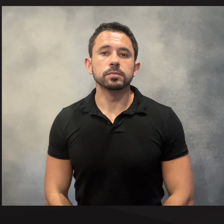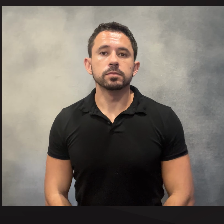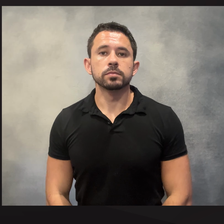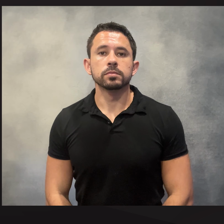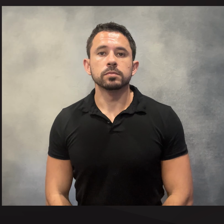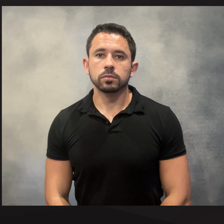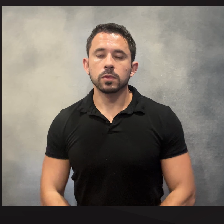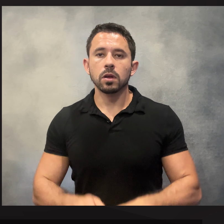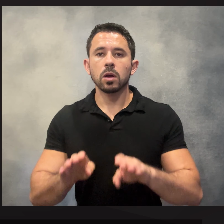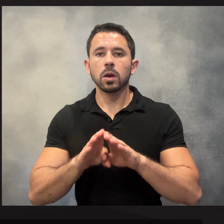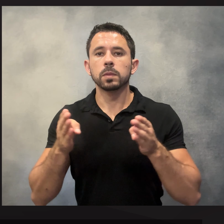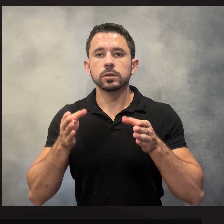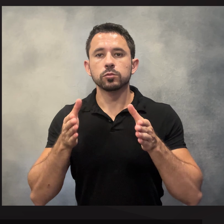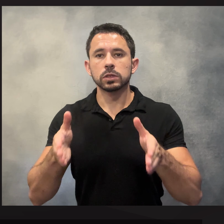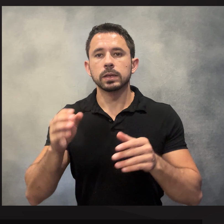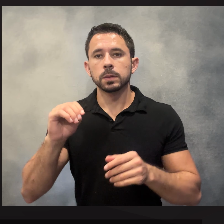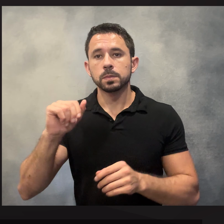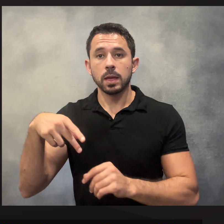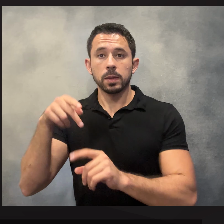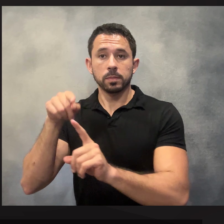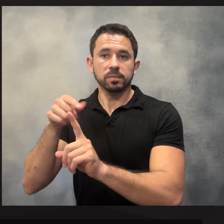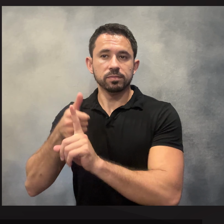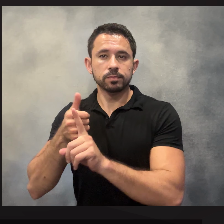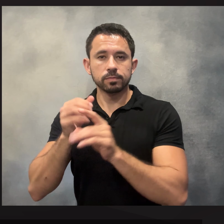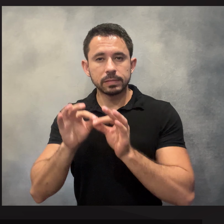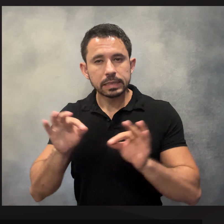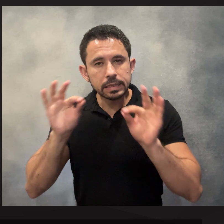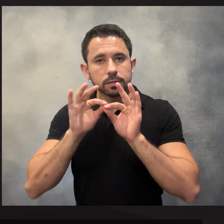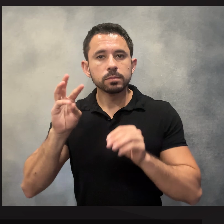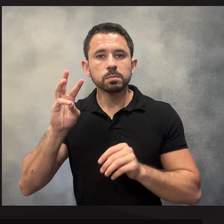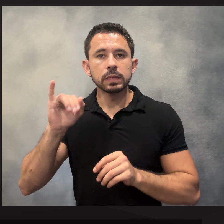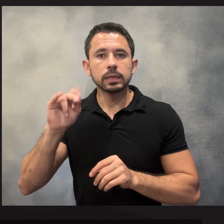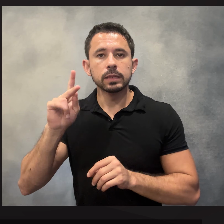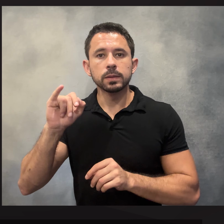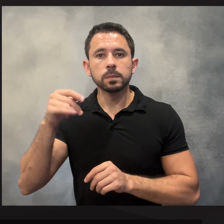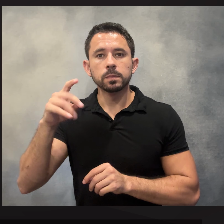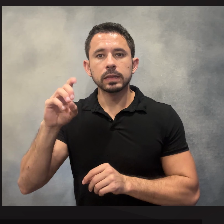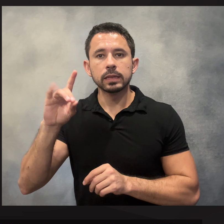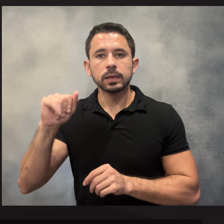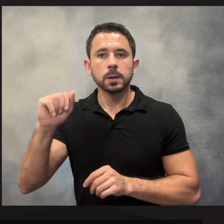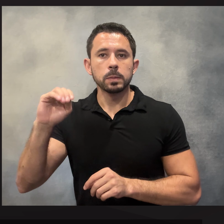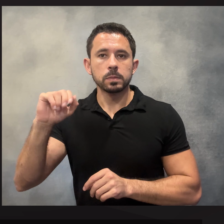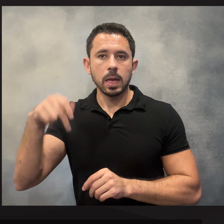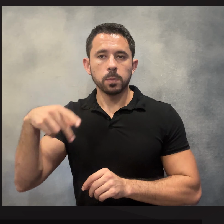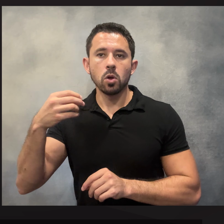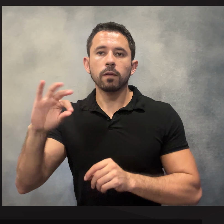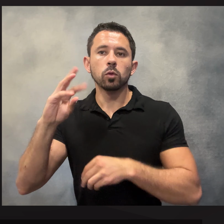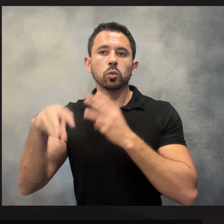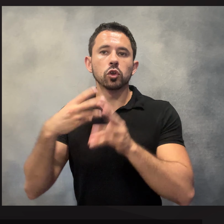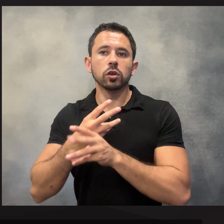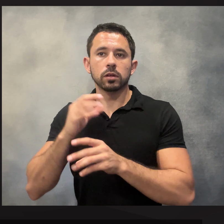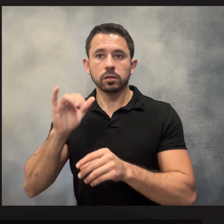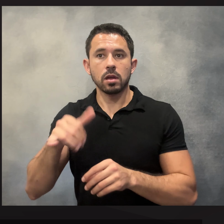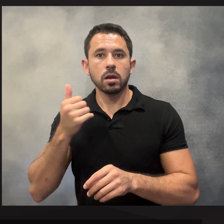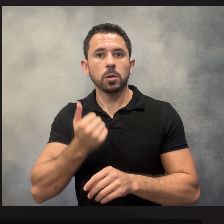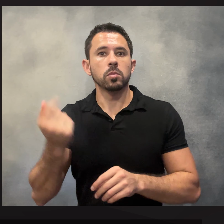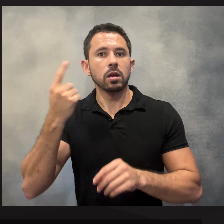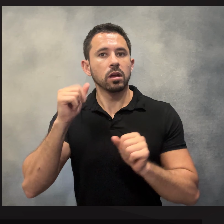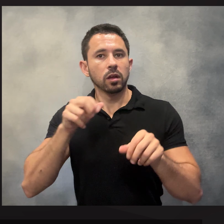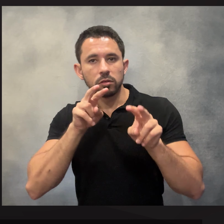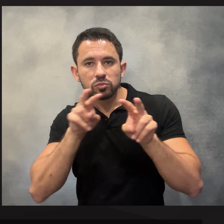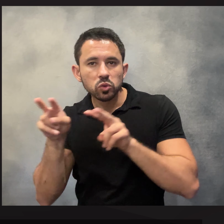OpenStreetMap is essentially a Wikipedia map of the world that anyone can view, edit, and contribute to.